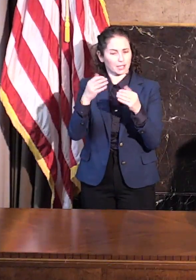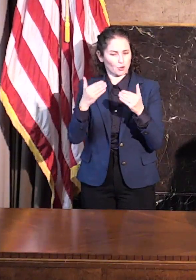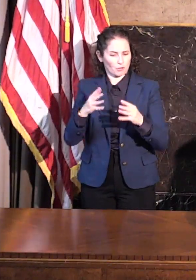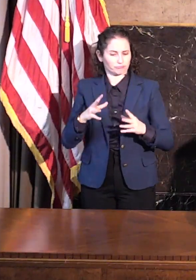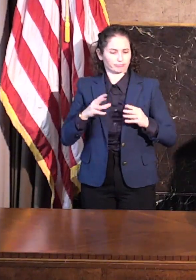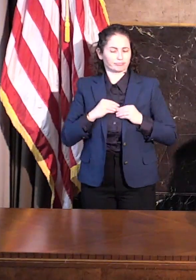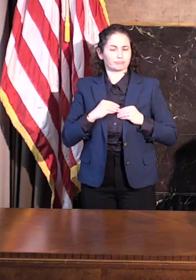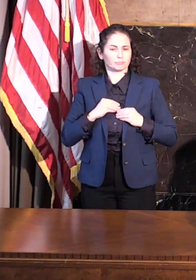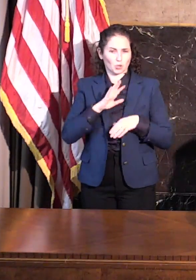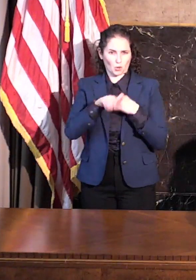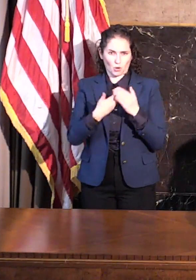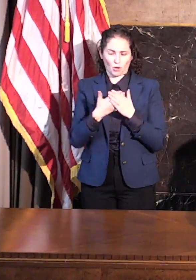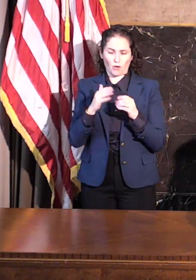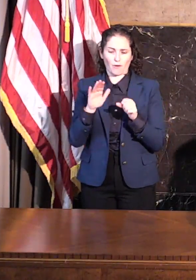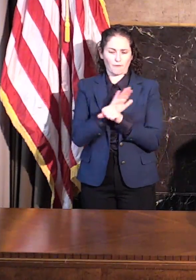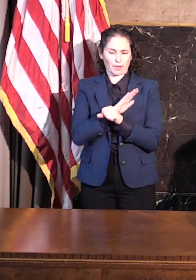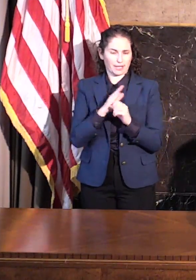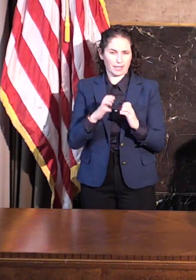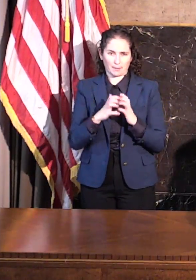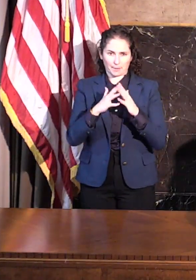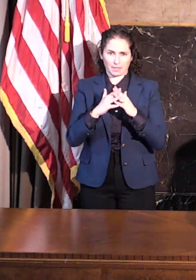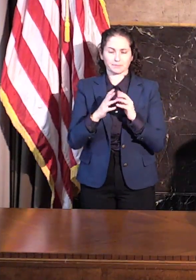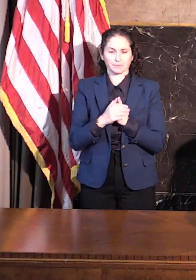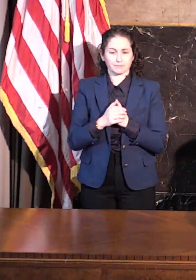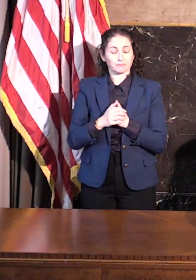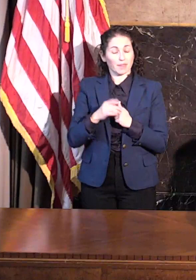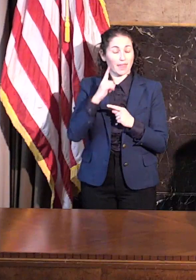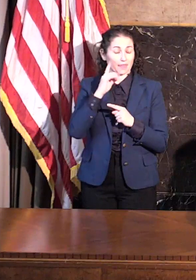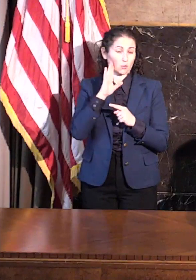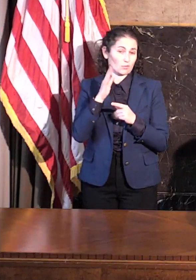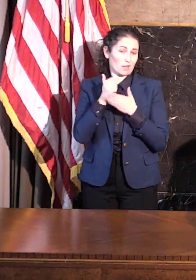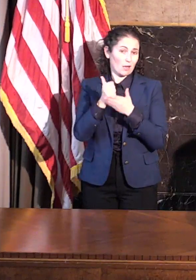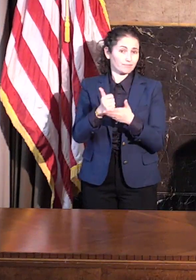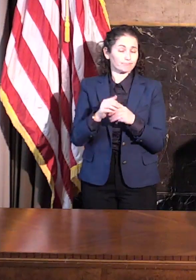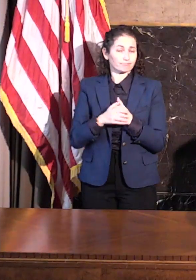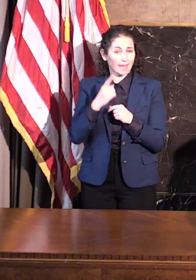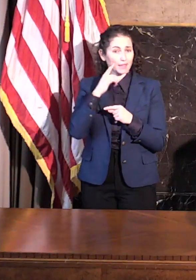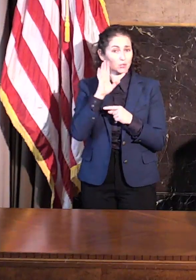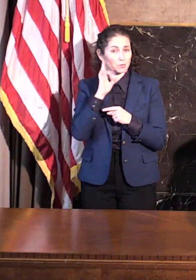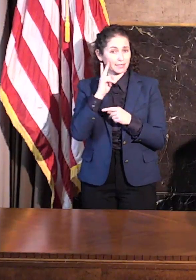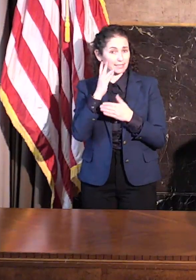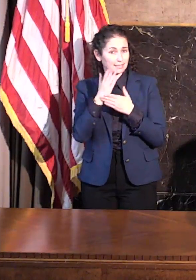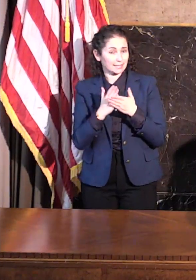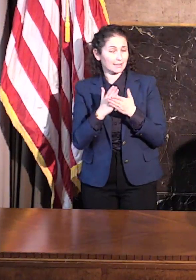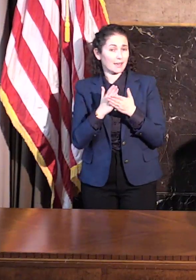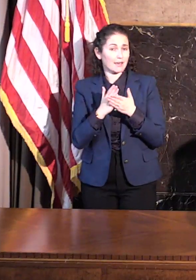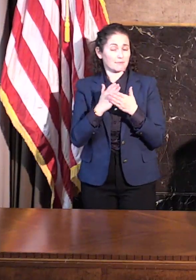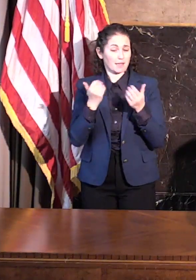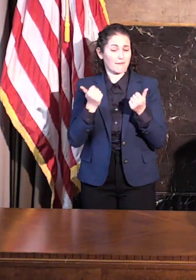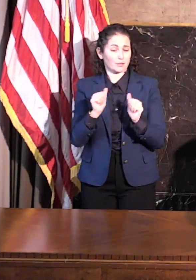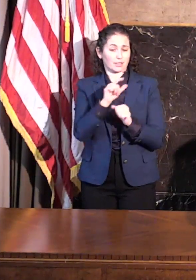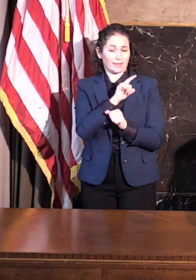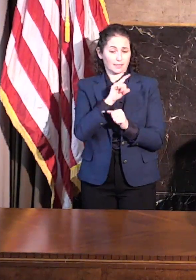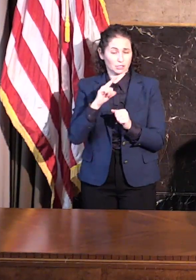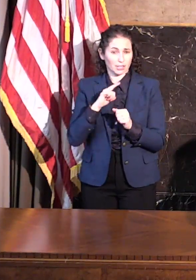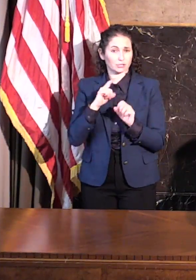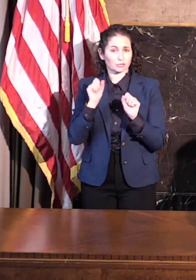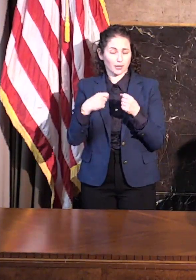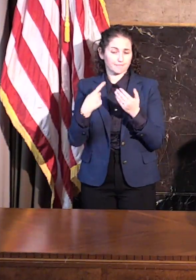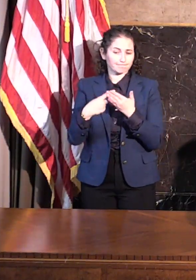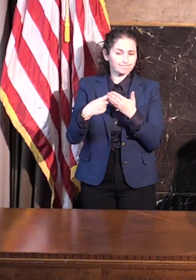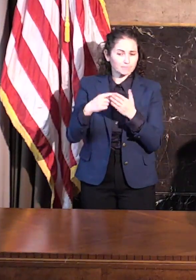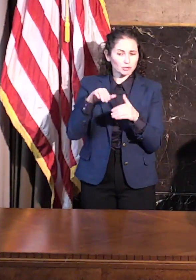with suspension without pay for some period of time. And I will tell you that it's my understanding, at least,